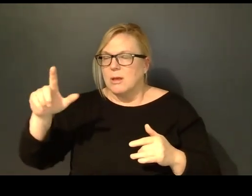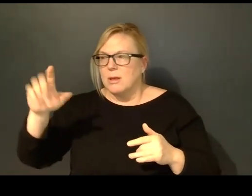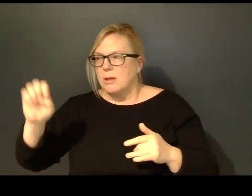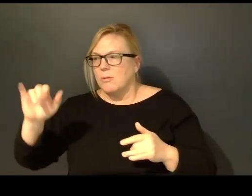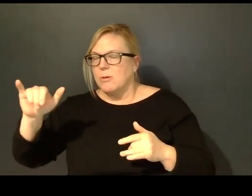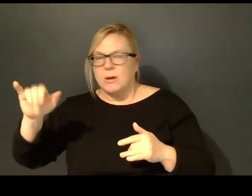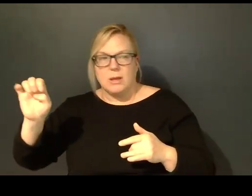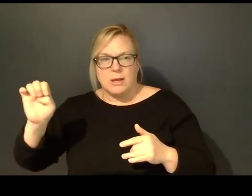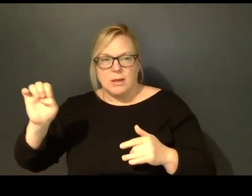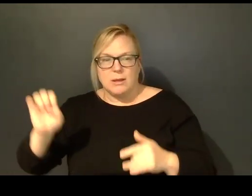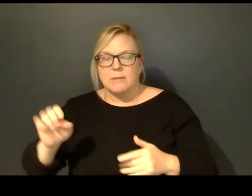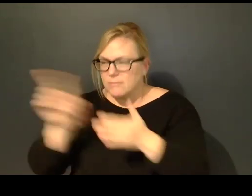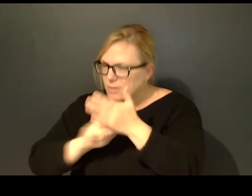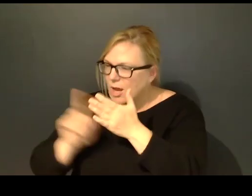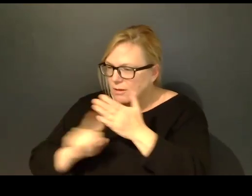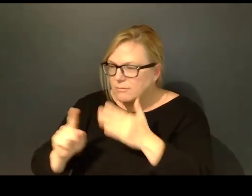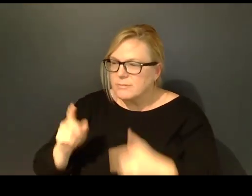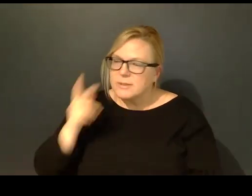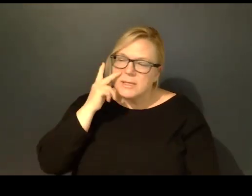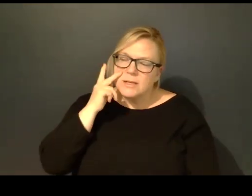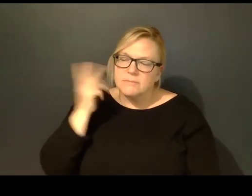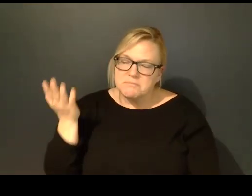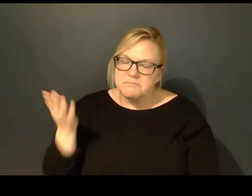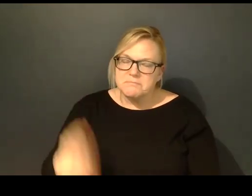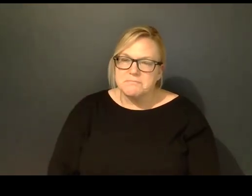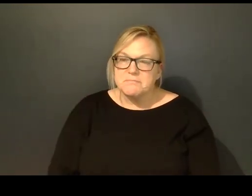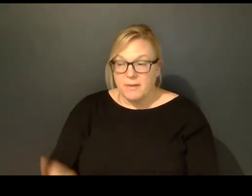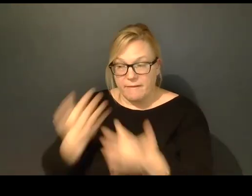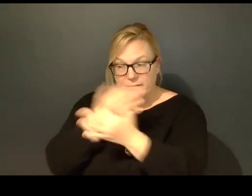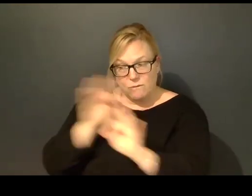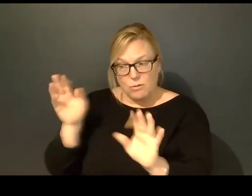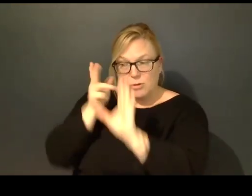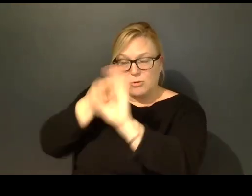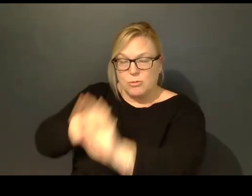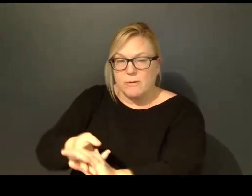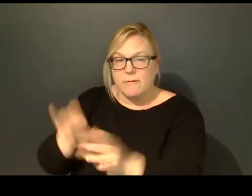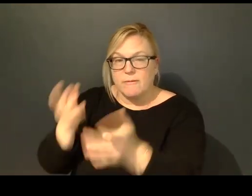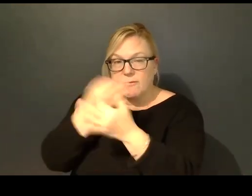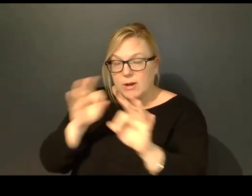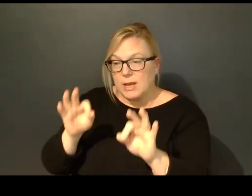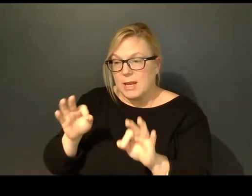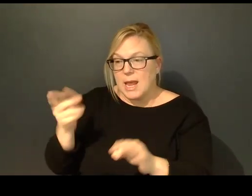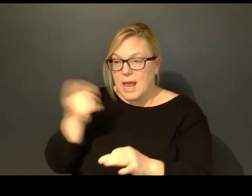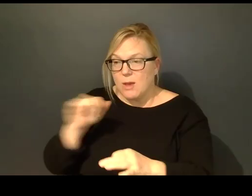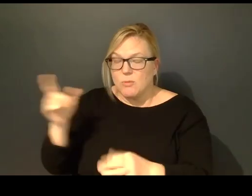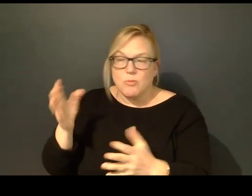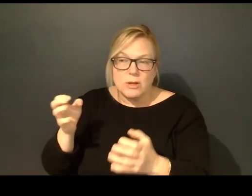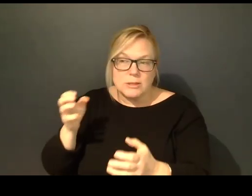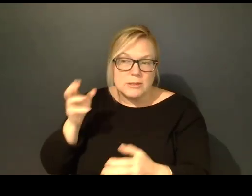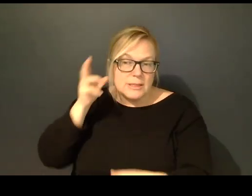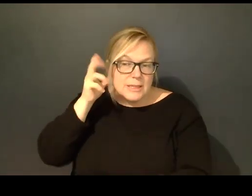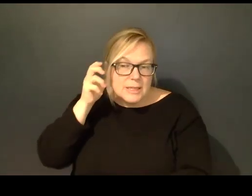VOCALEYE. Correct, yeah. And it's free to join. So if anybody wants to listen to plays out in